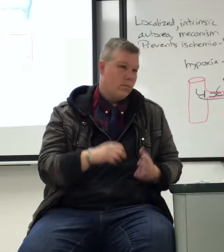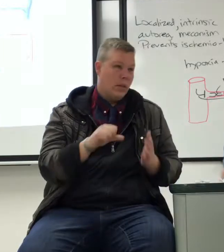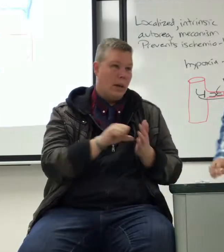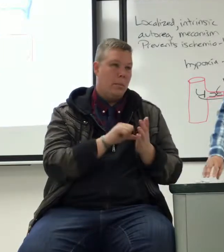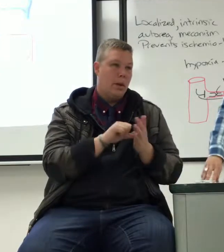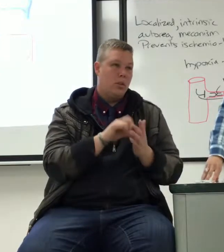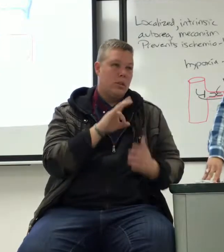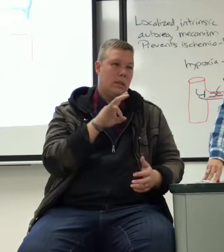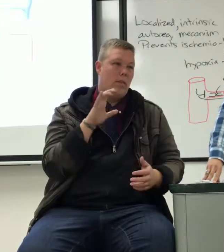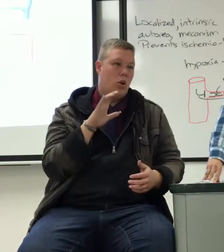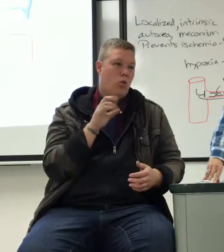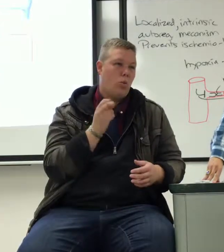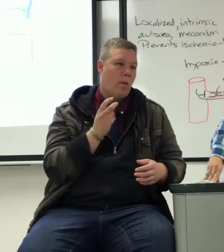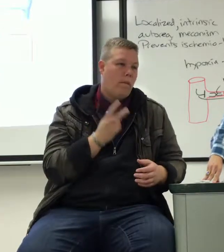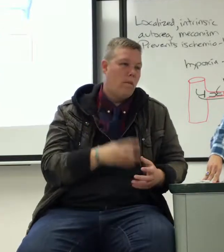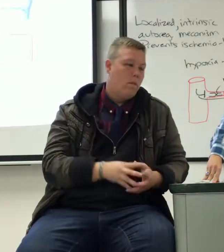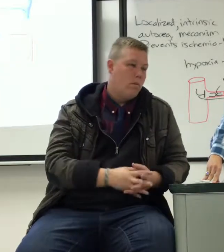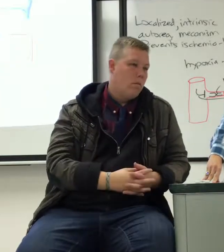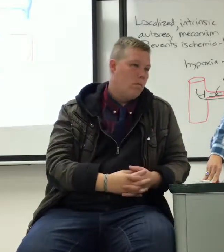712.